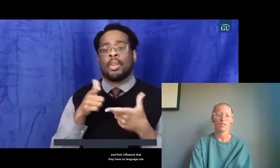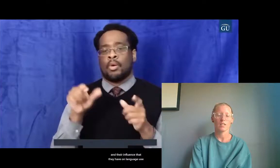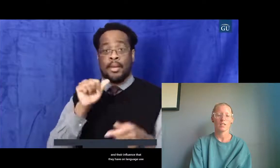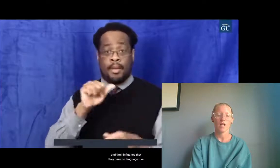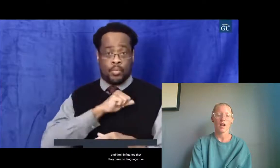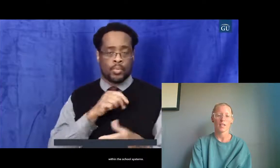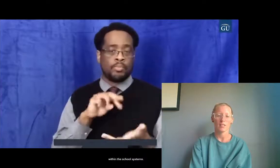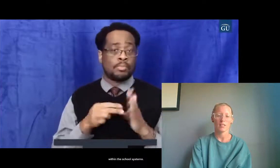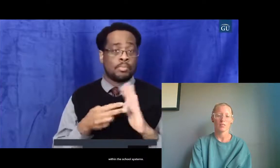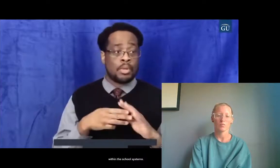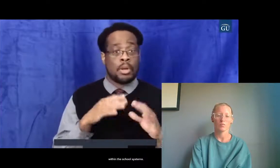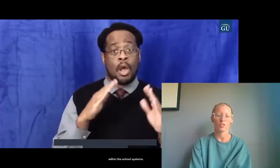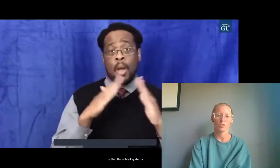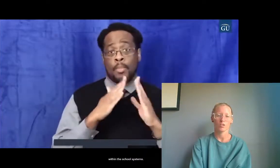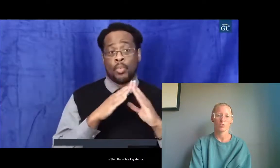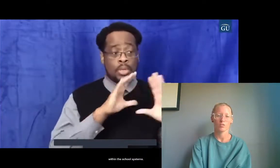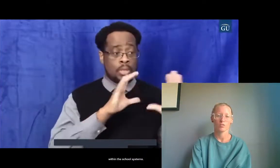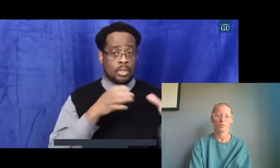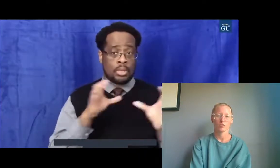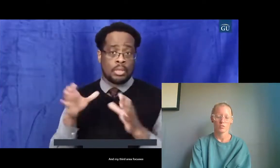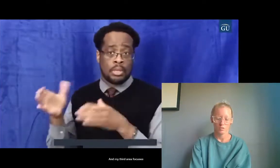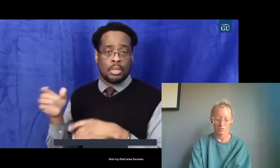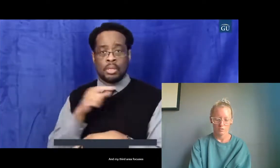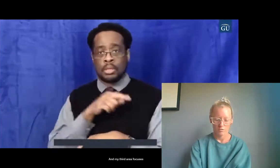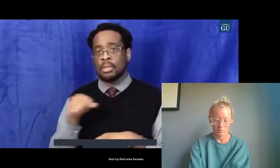And then we allow access to occur.